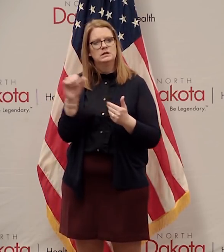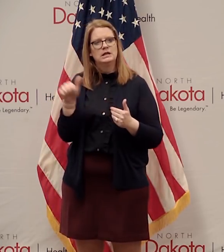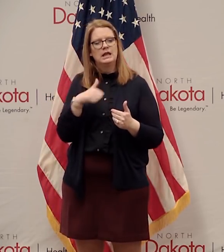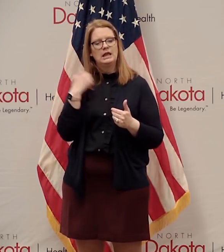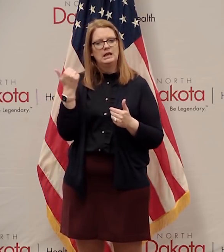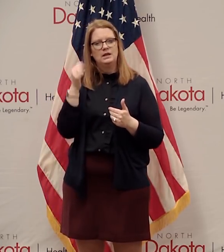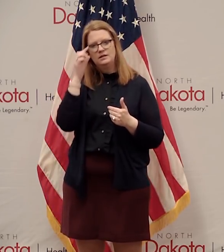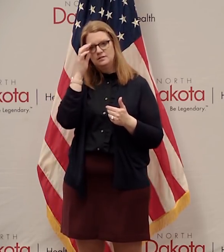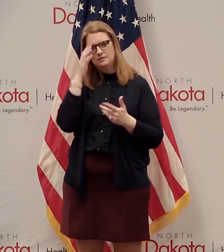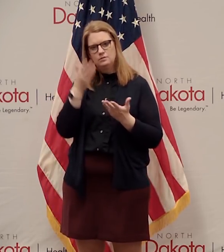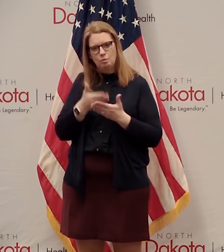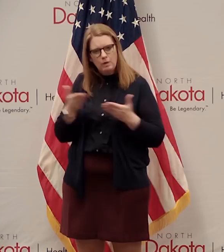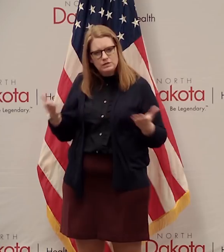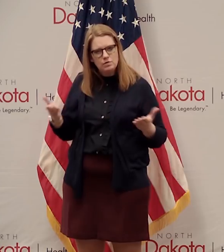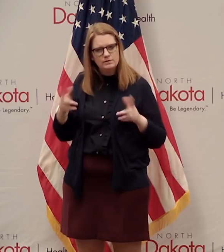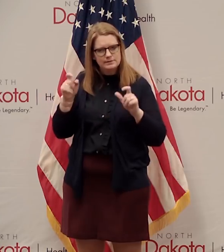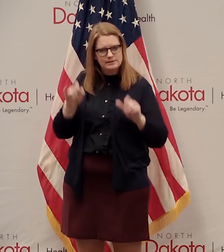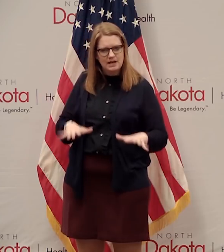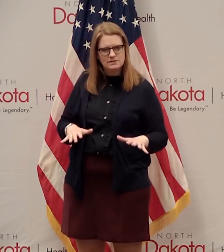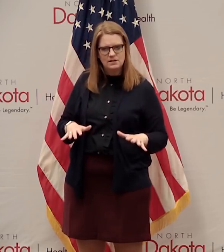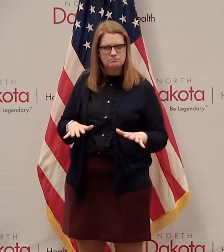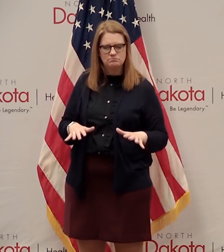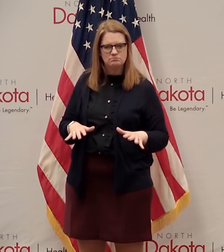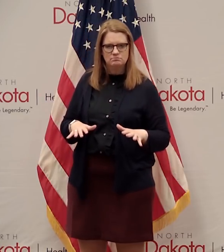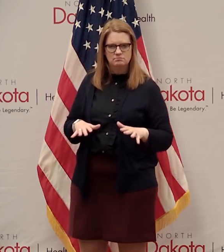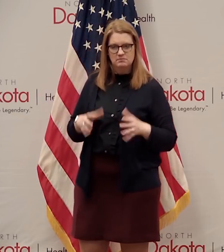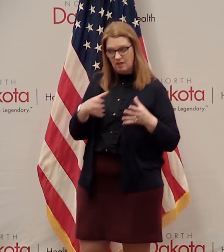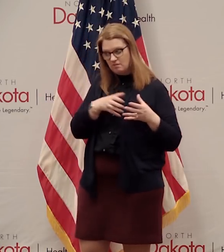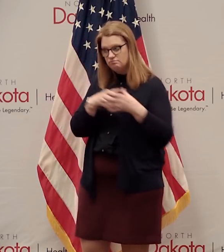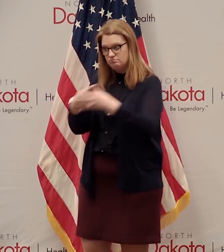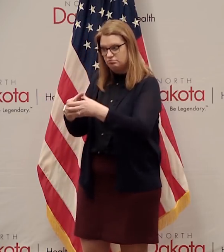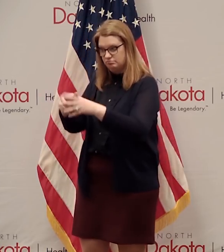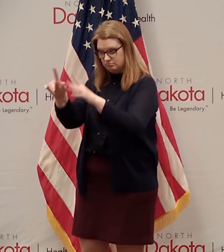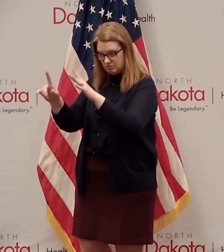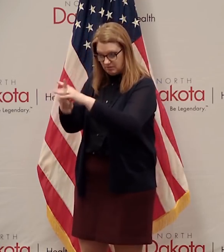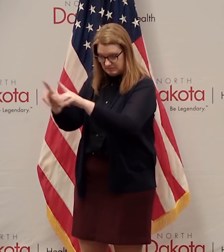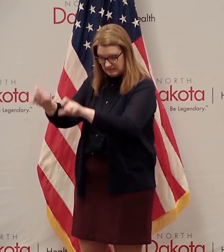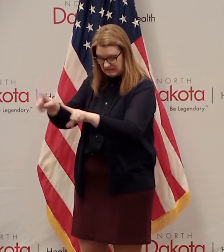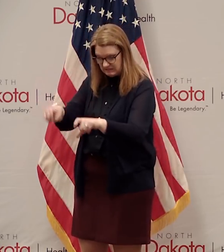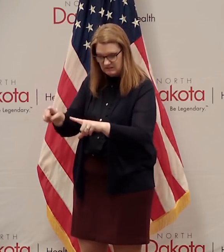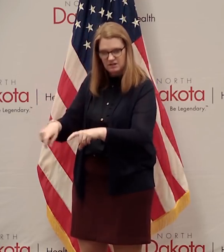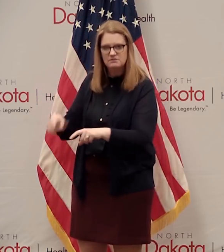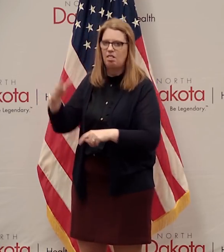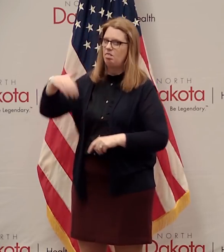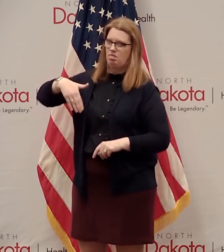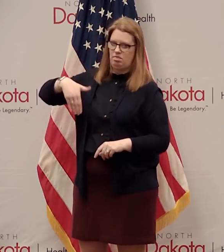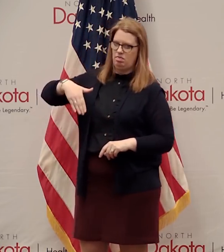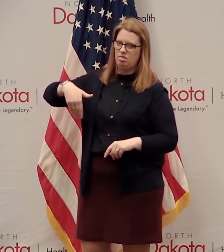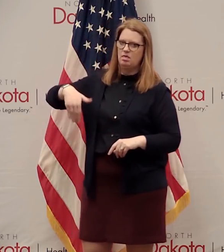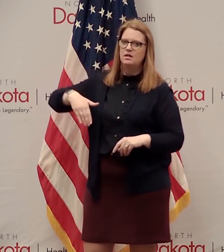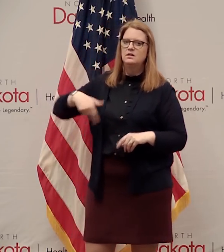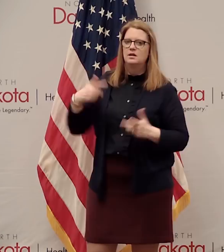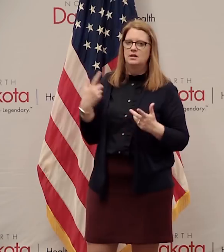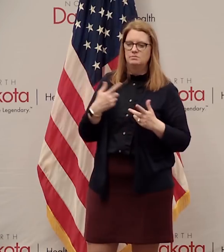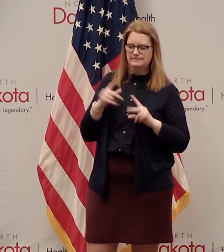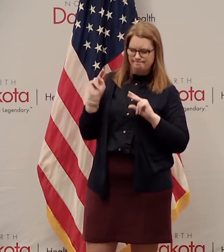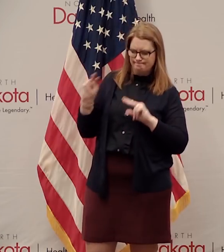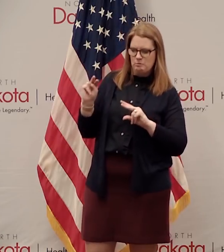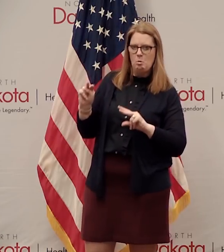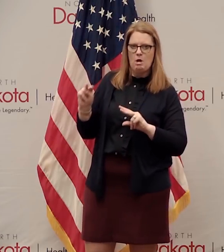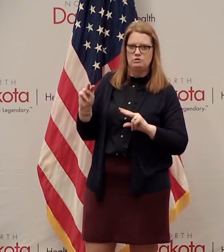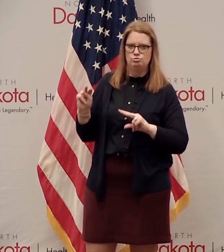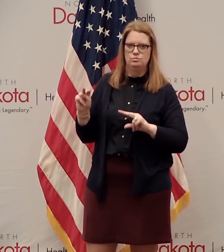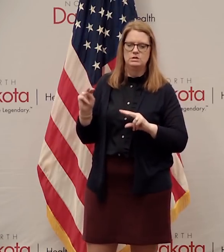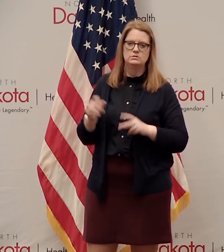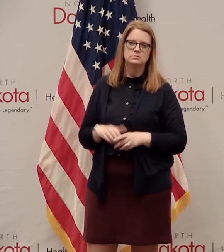resources, testing or otherwise, to any major outbreaks in those facilities, and so we'll continue to manage that on a day-by-day. And we